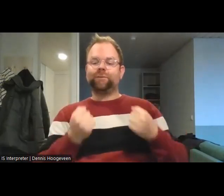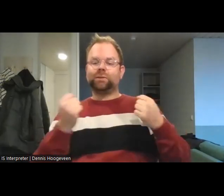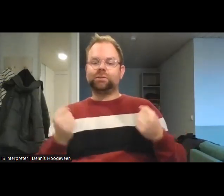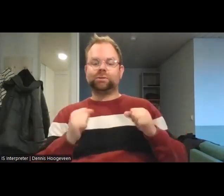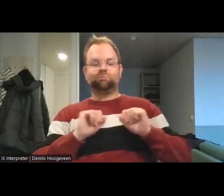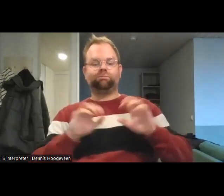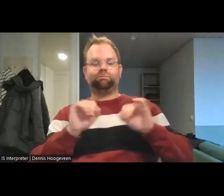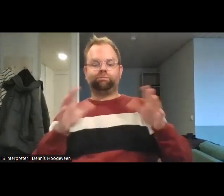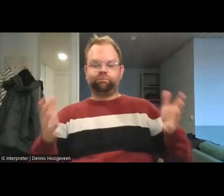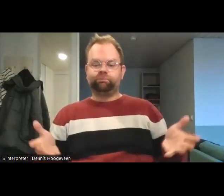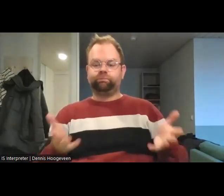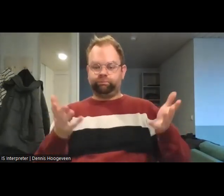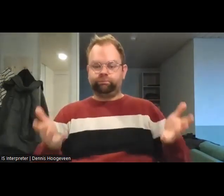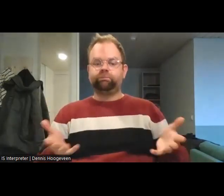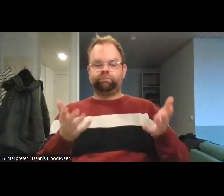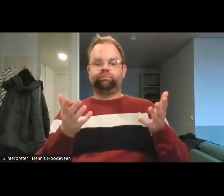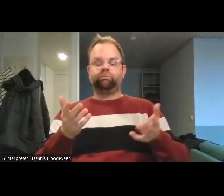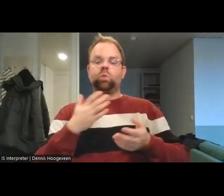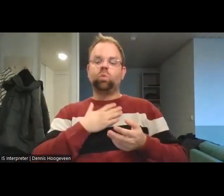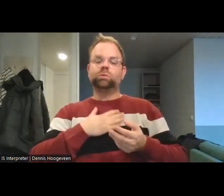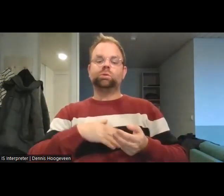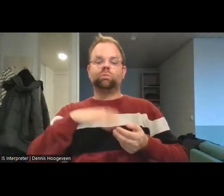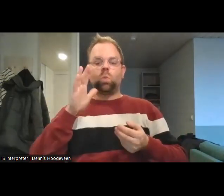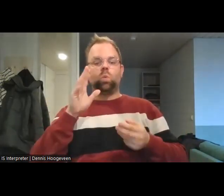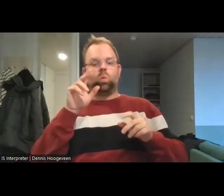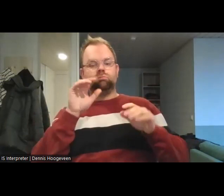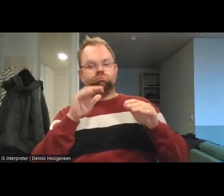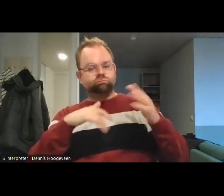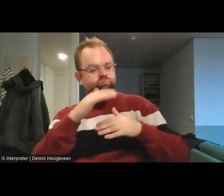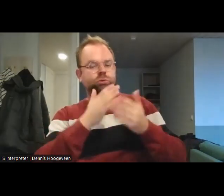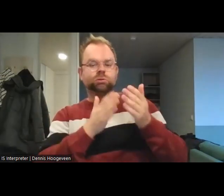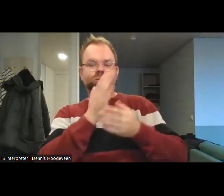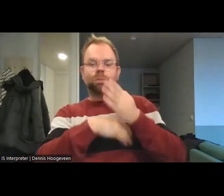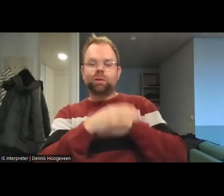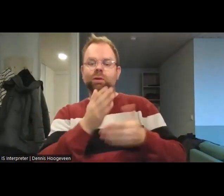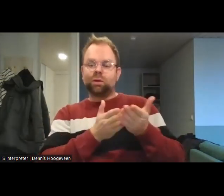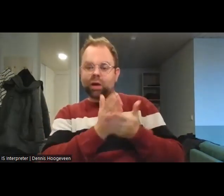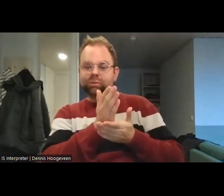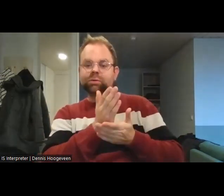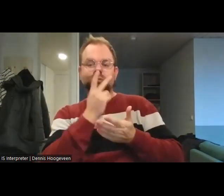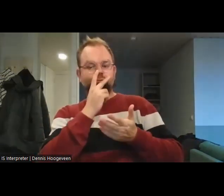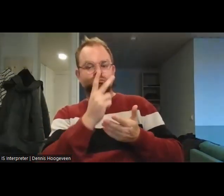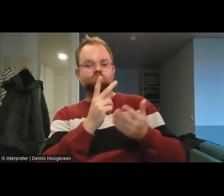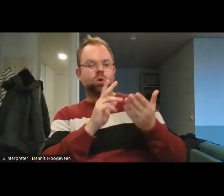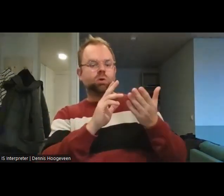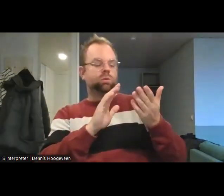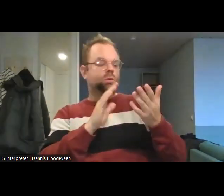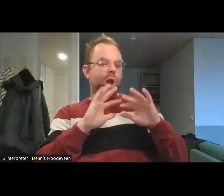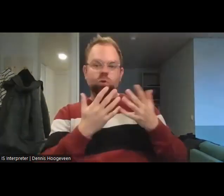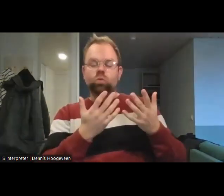programs. The second one would be a pilot project to include persons with disabilities into